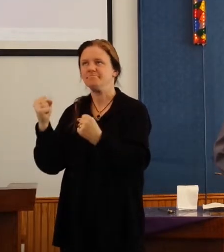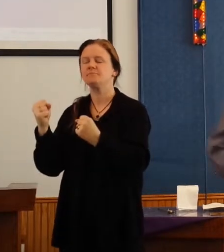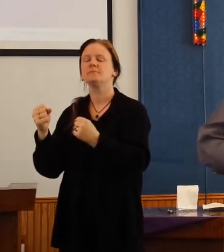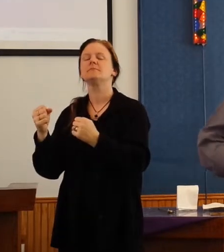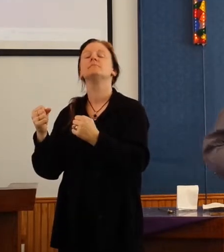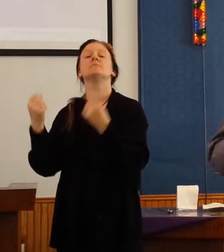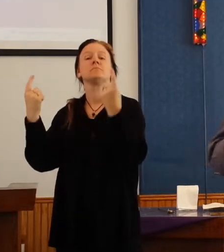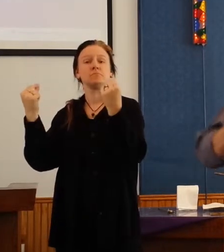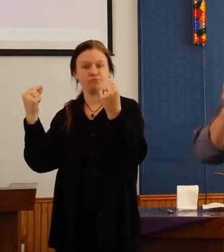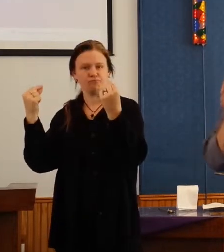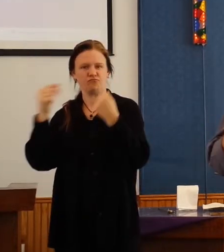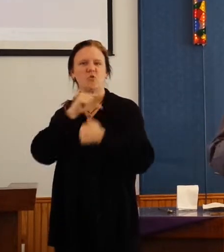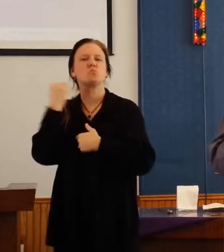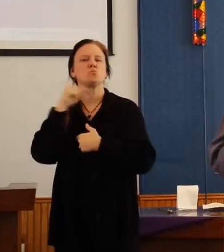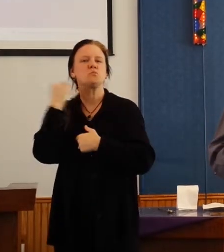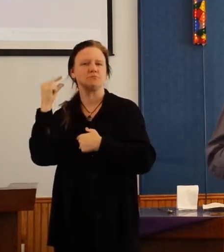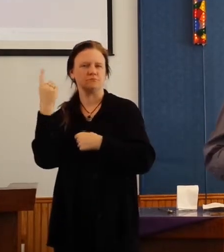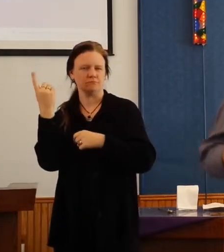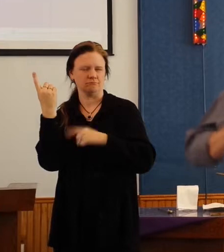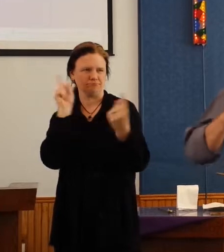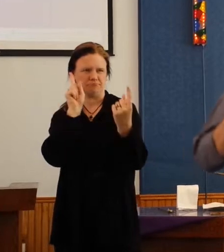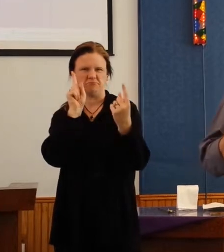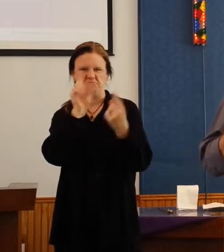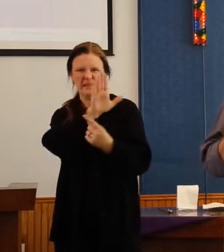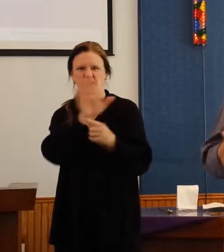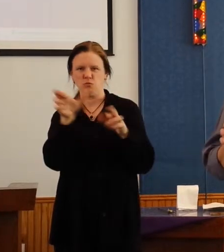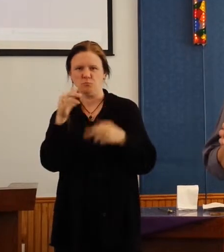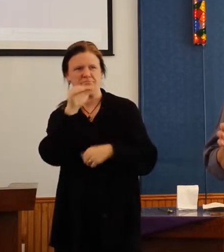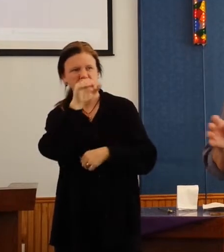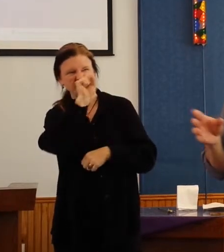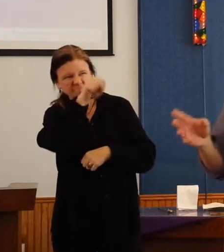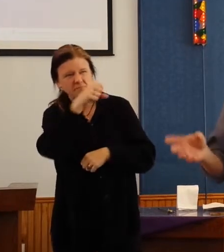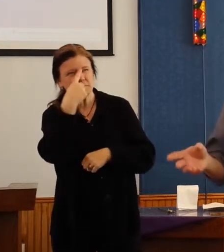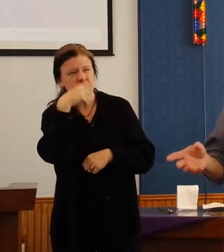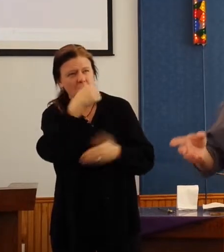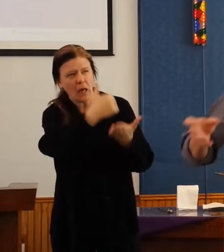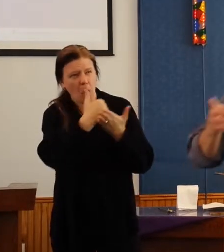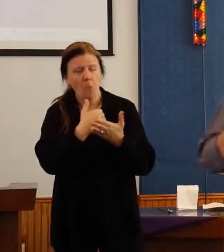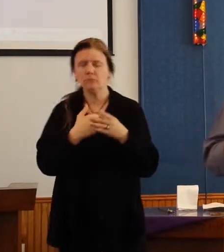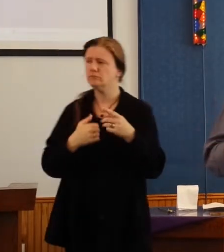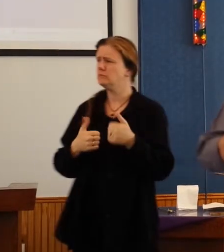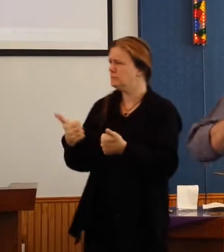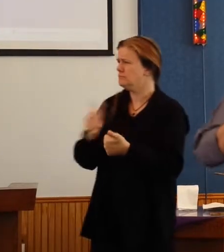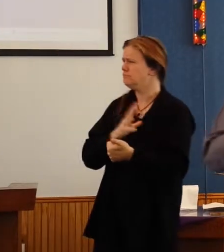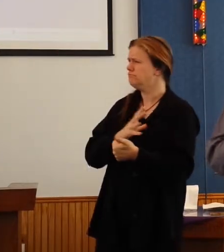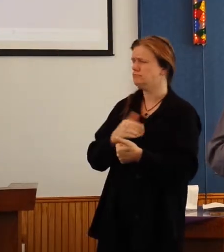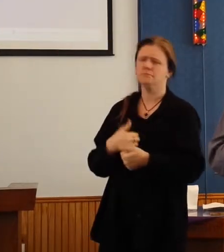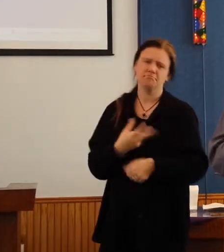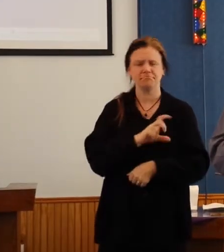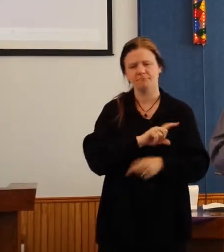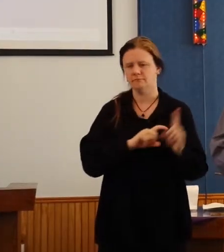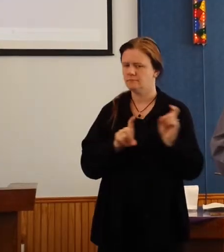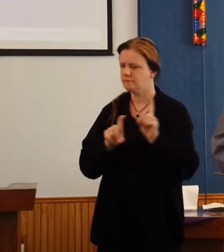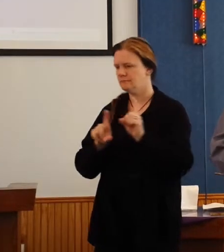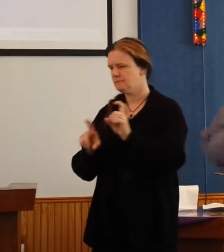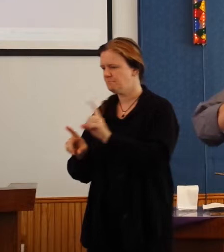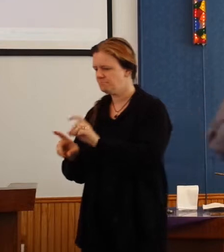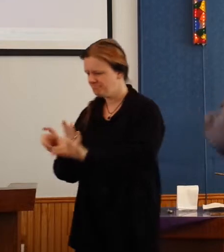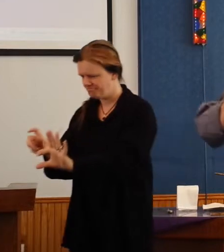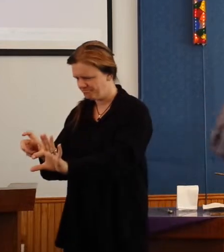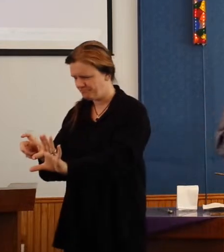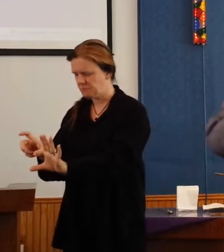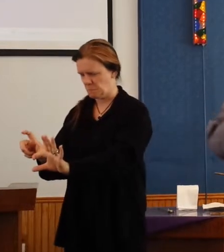other. So finally she went into the pastor's study and asked for help. And the pastor came into the office and